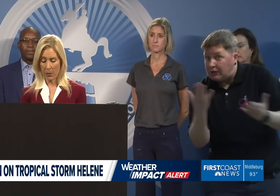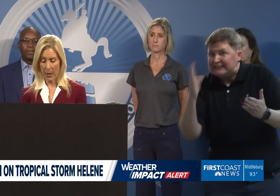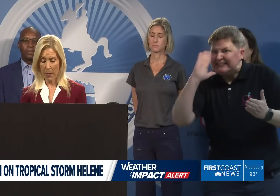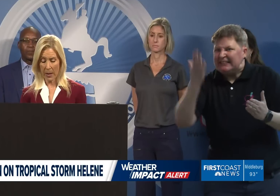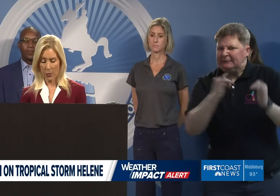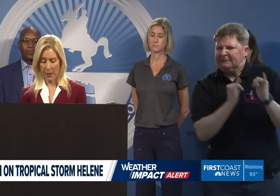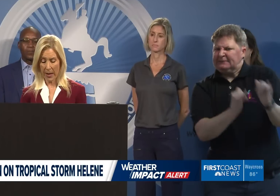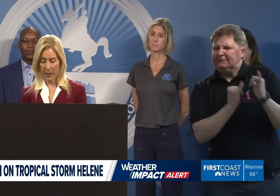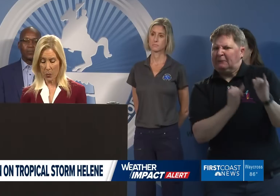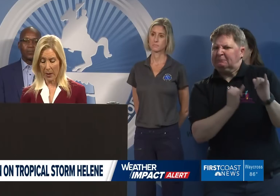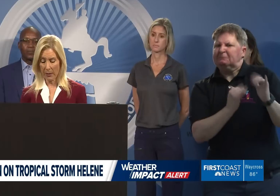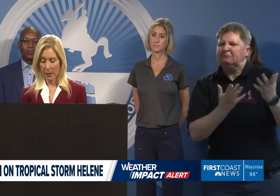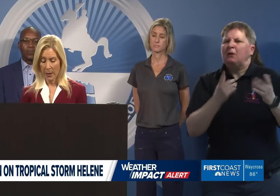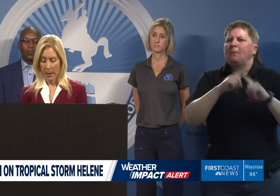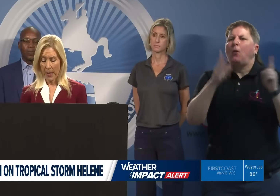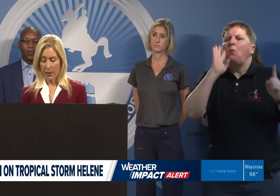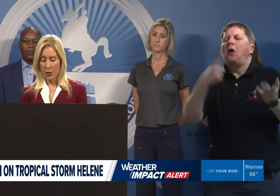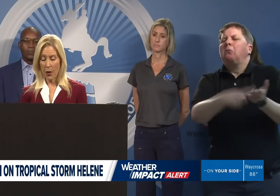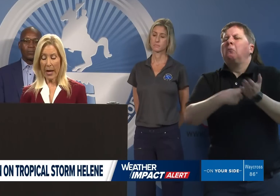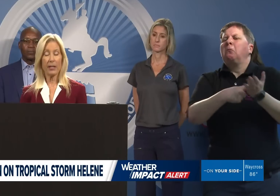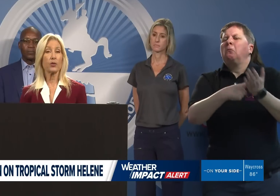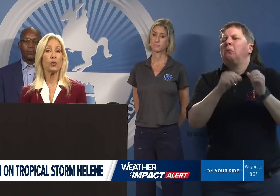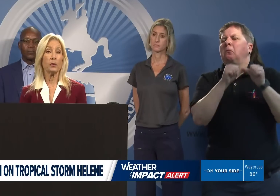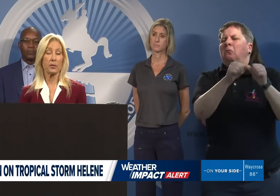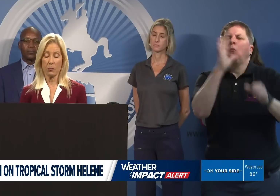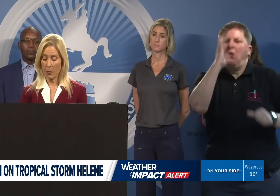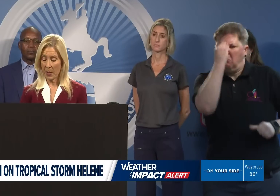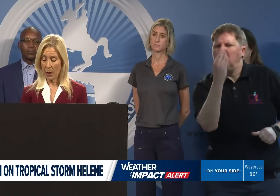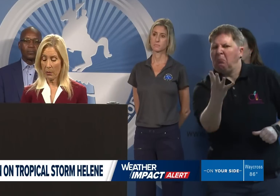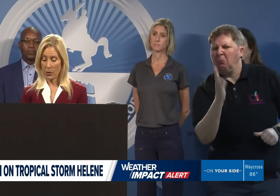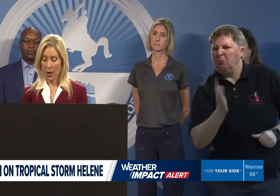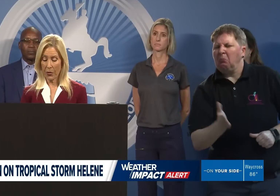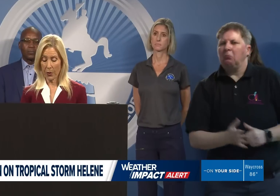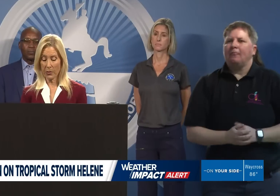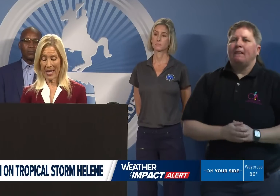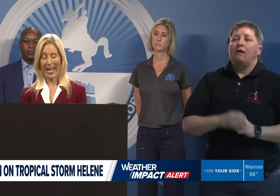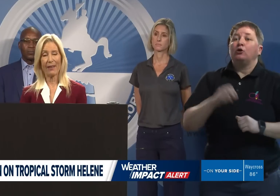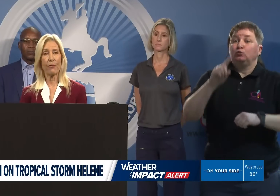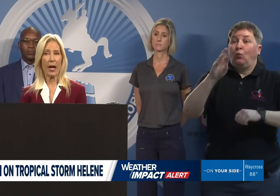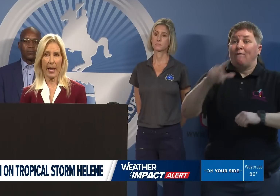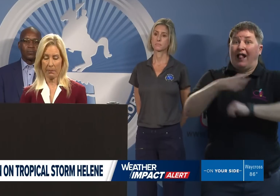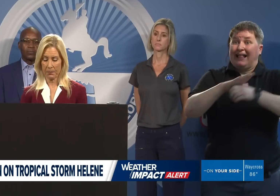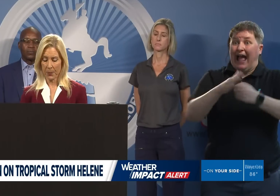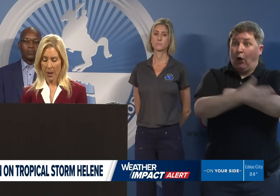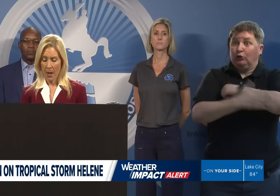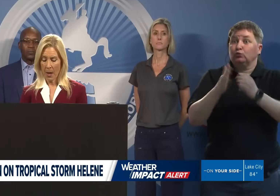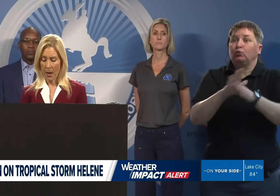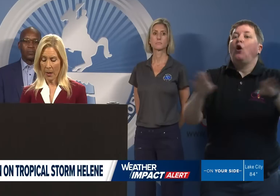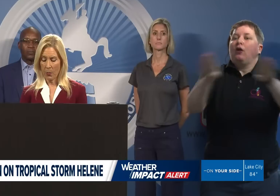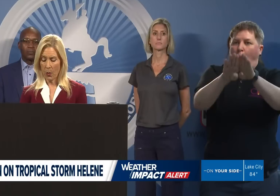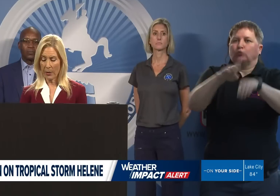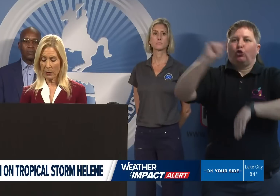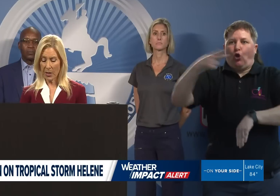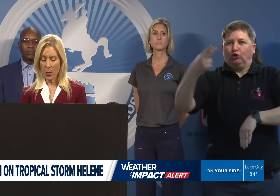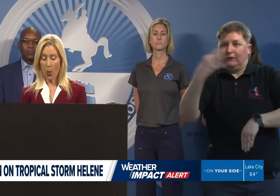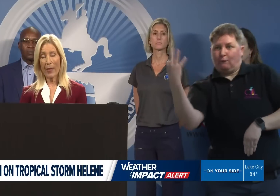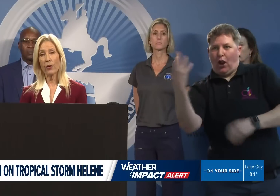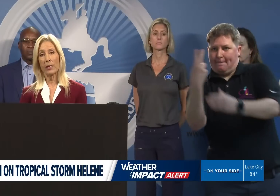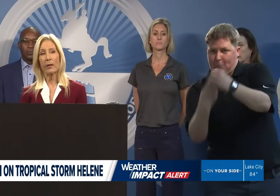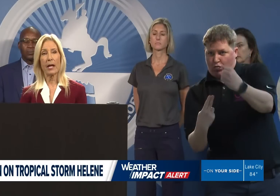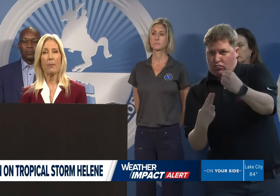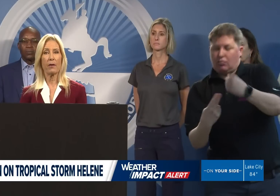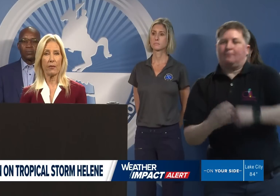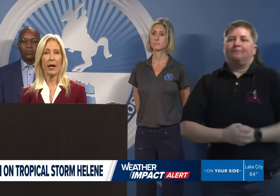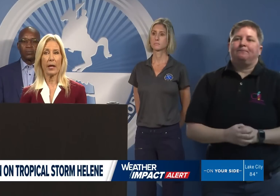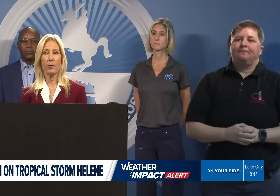but we'll keep monitoring that as well. Duval County schools will be closed on Thursday and Friday. And while you'll see the